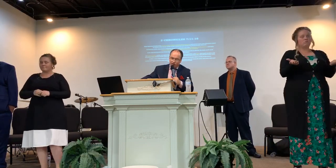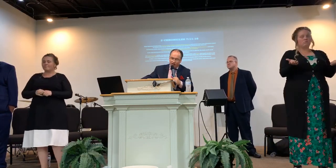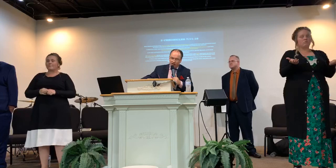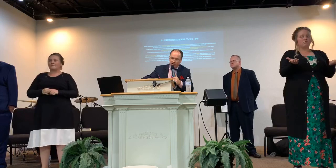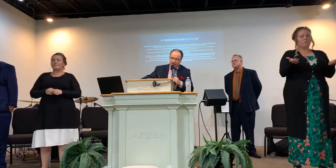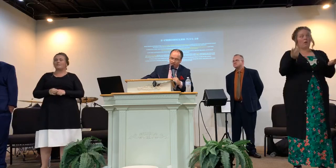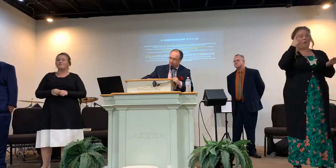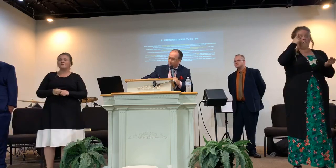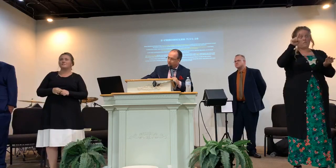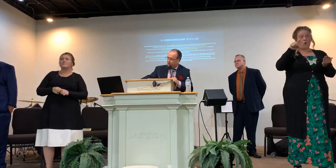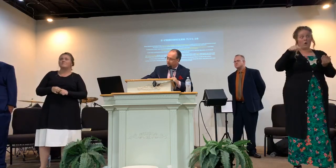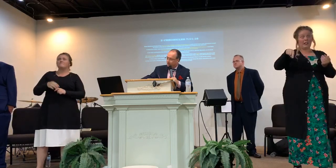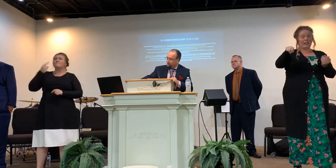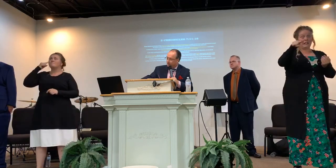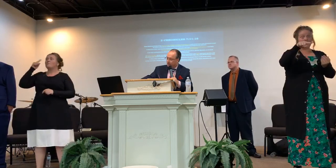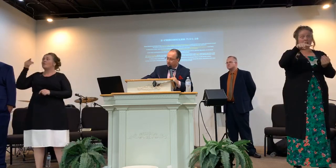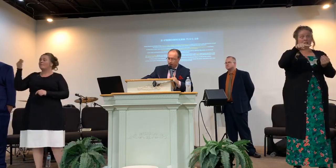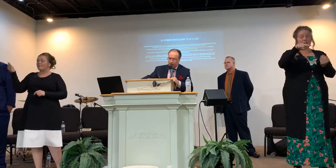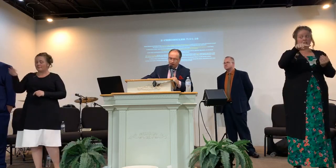As for thee,